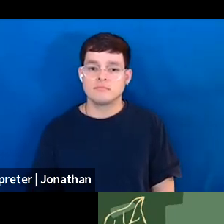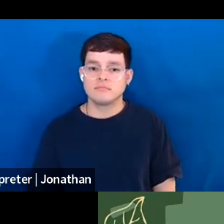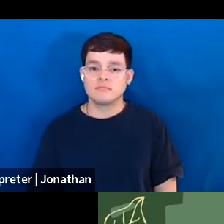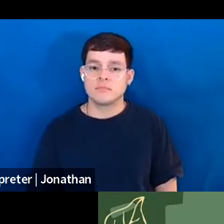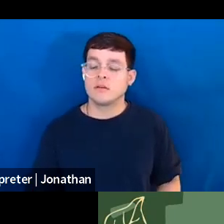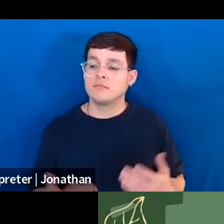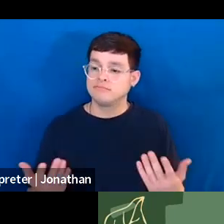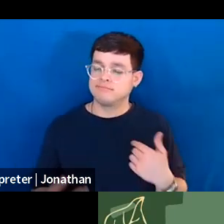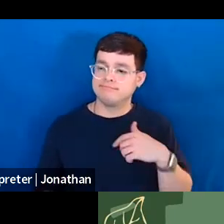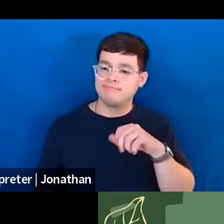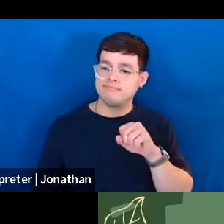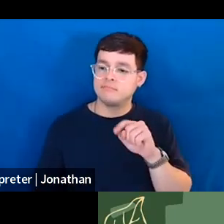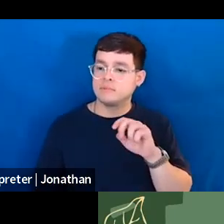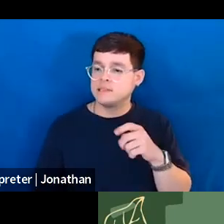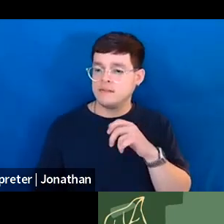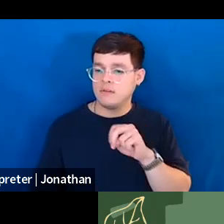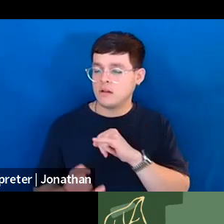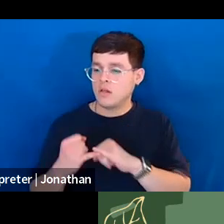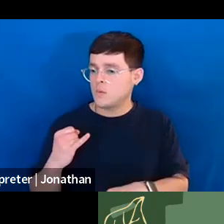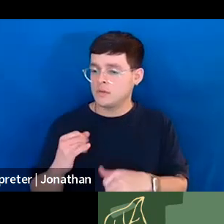My closing thoughts are